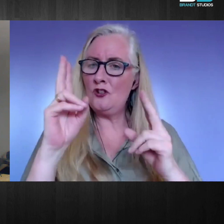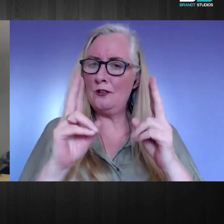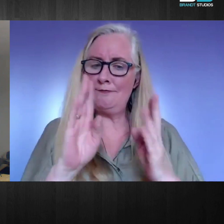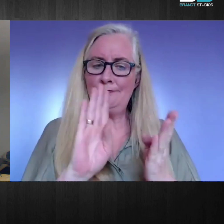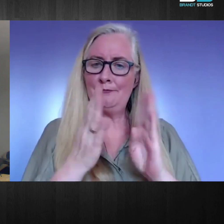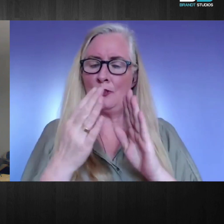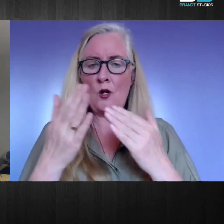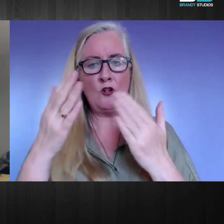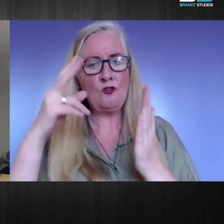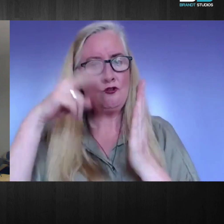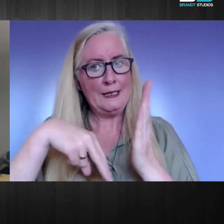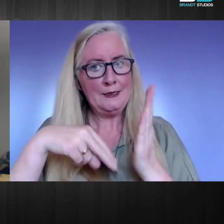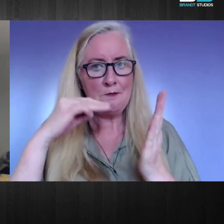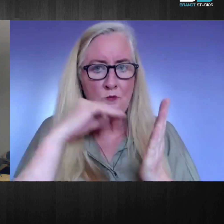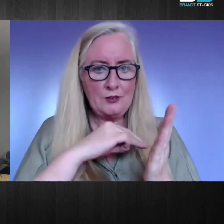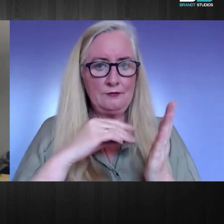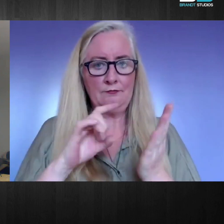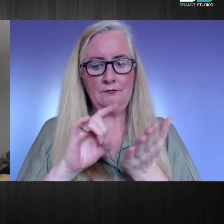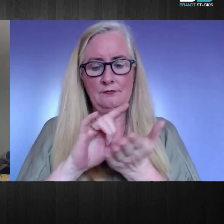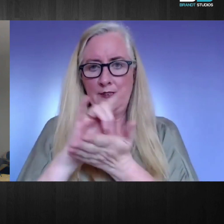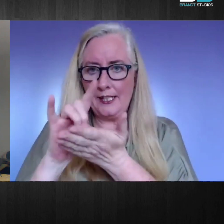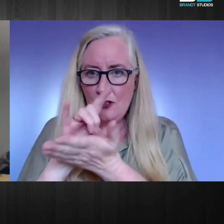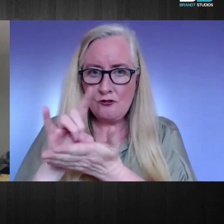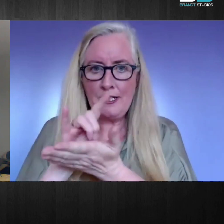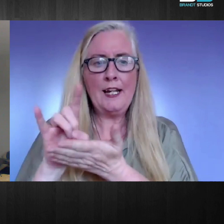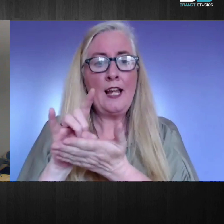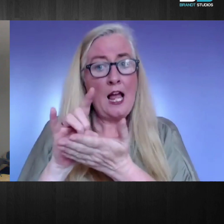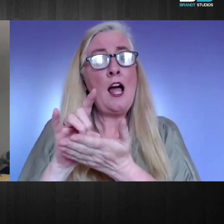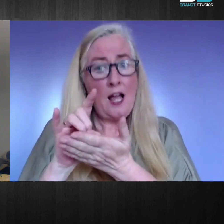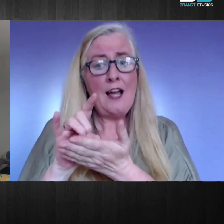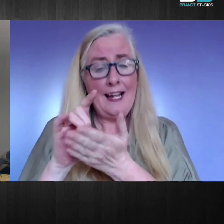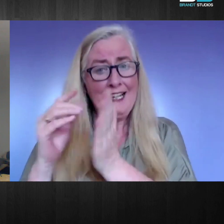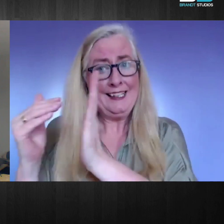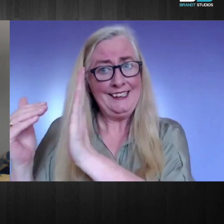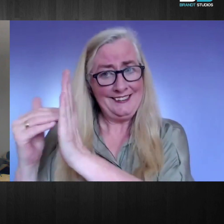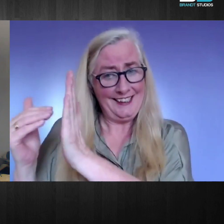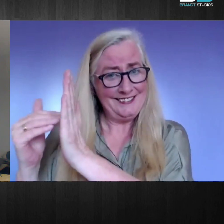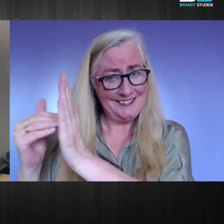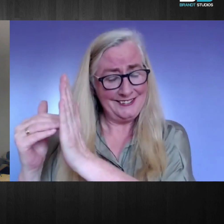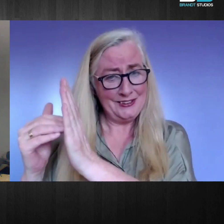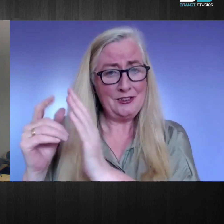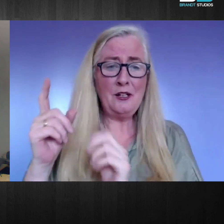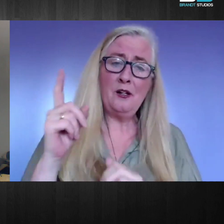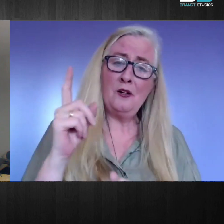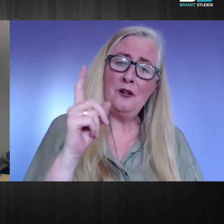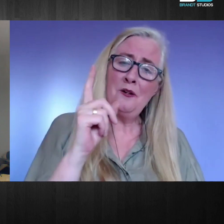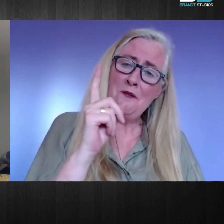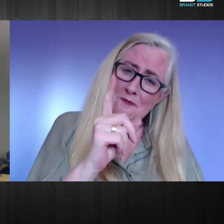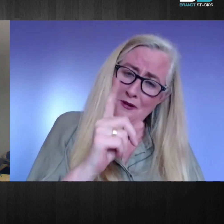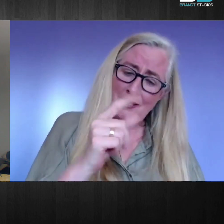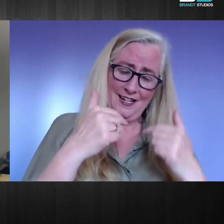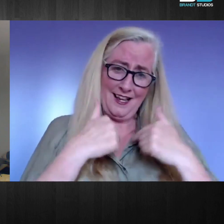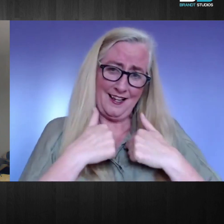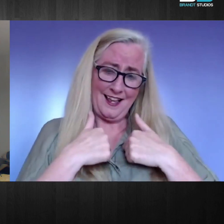And there's definitely a place for that, but I think that, like I said, there's a